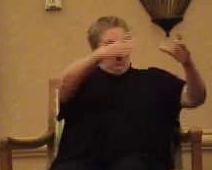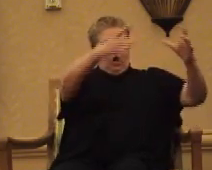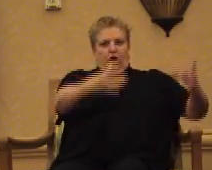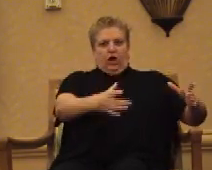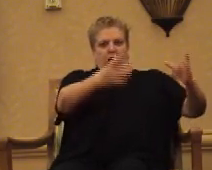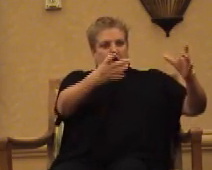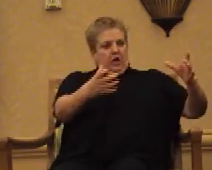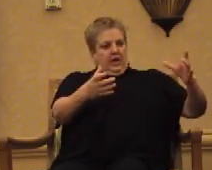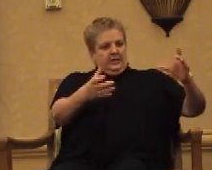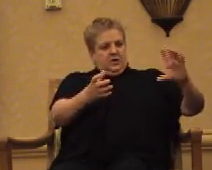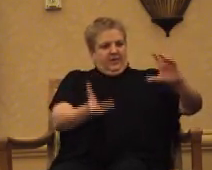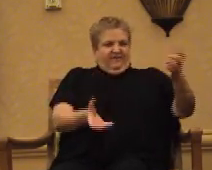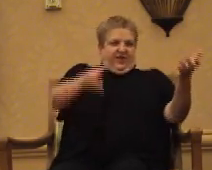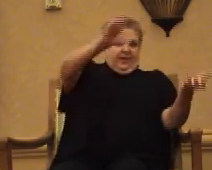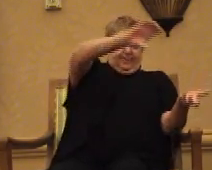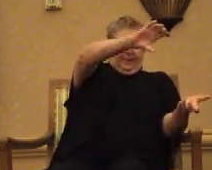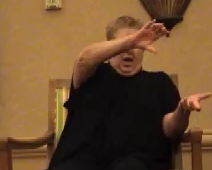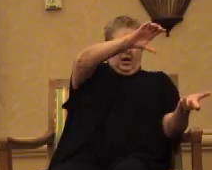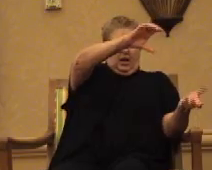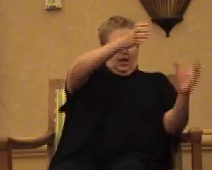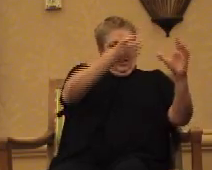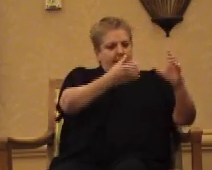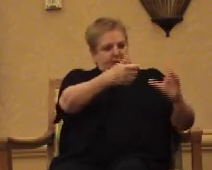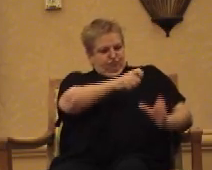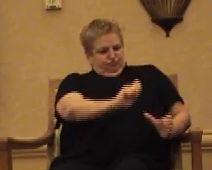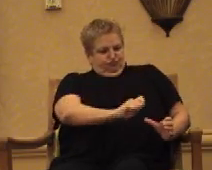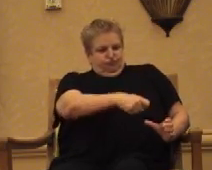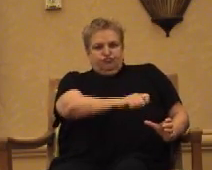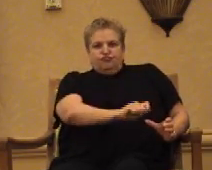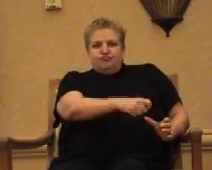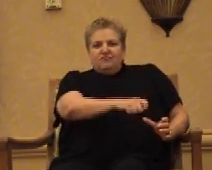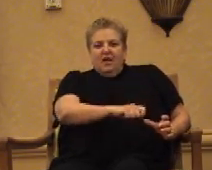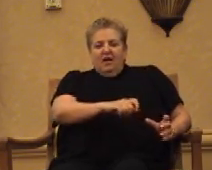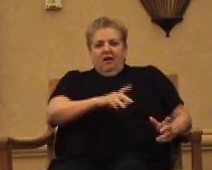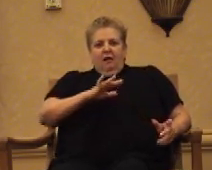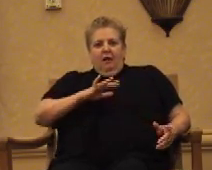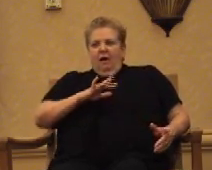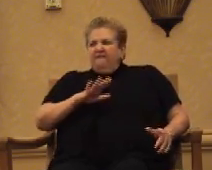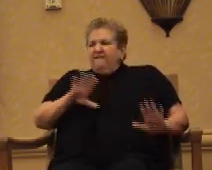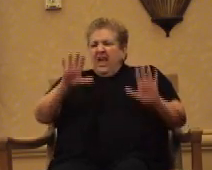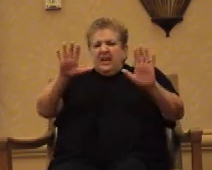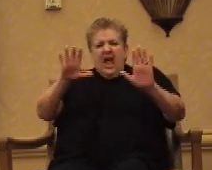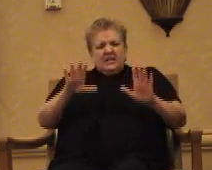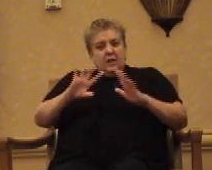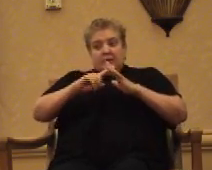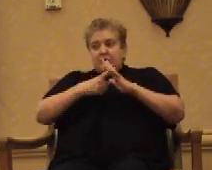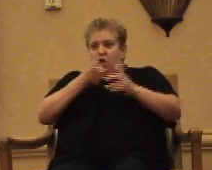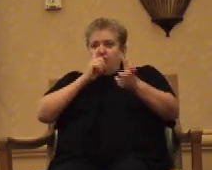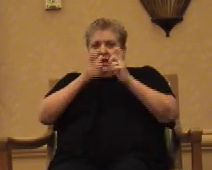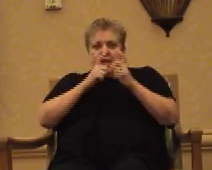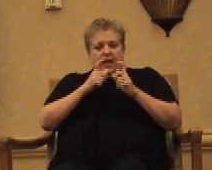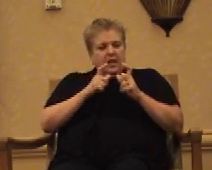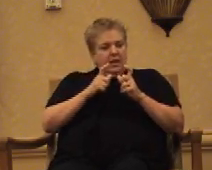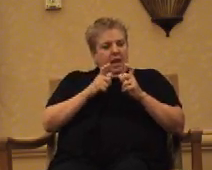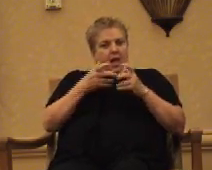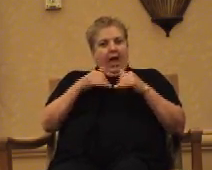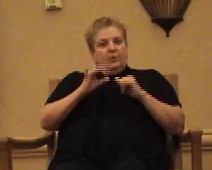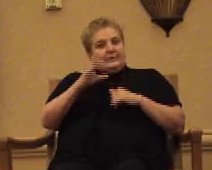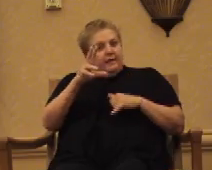fantastic. What was my fear all about? And just started drinking, and was drinking, and it was still the fun phase of drinking.